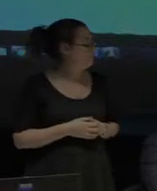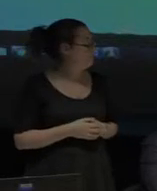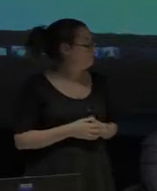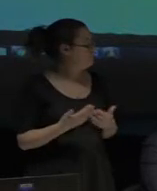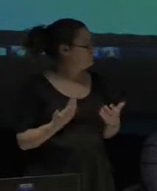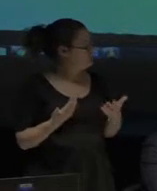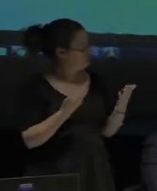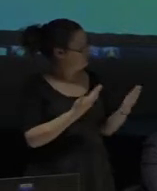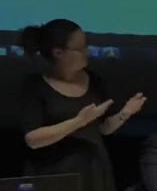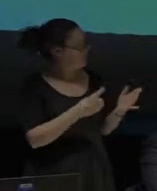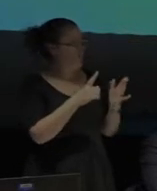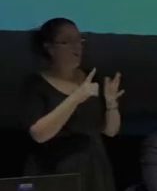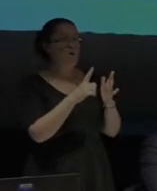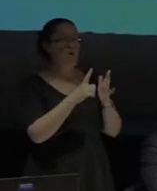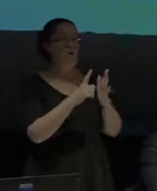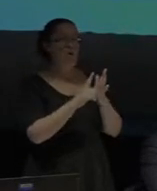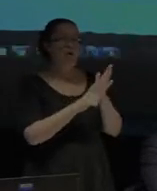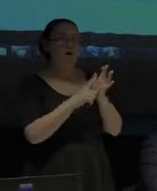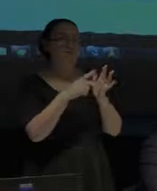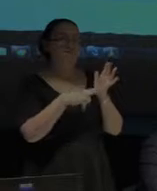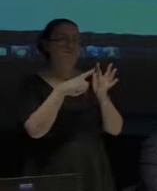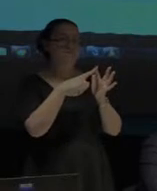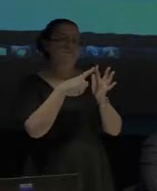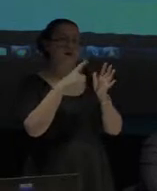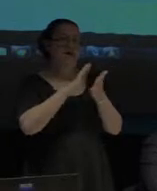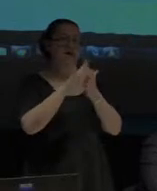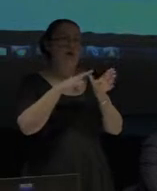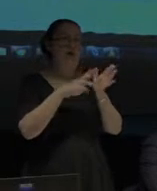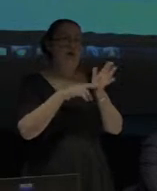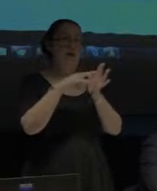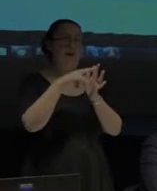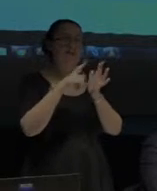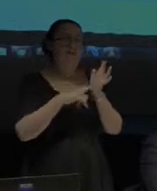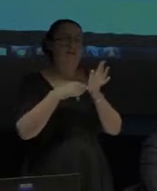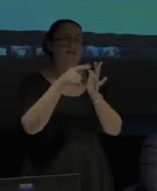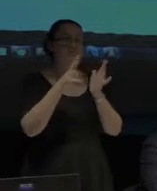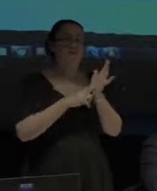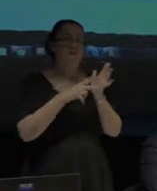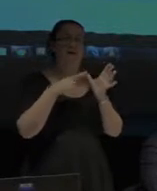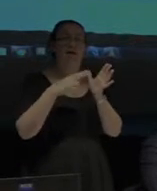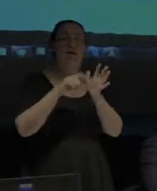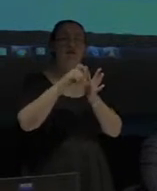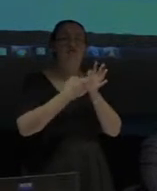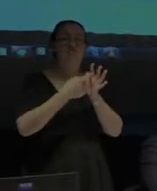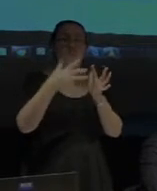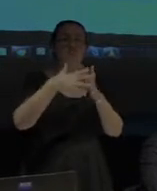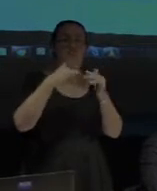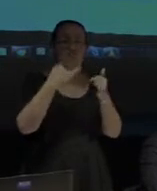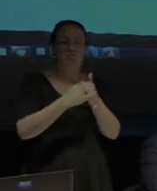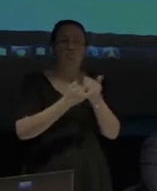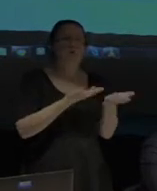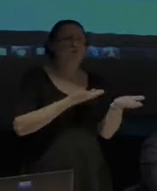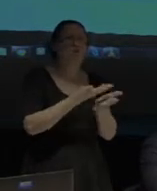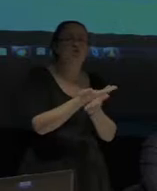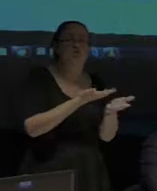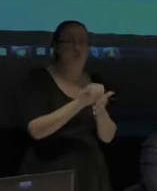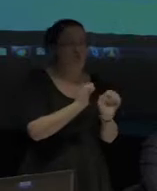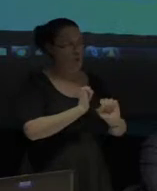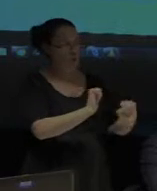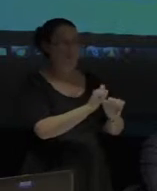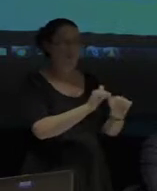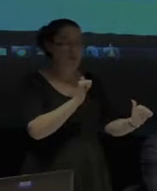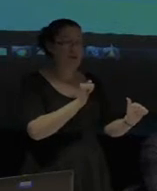Right, okay. Olive Hamilton-Andrews runs her own HR consultancy, specialising in areas of